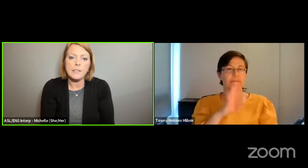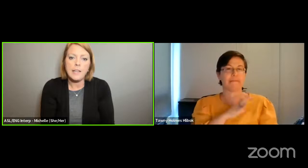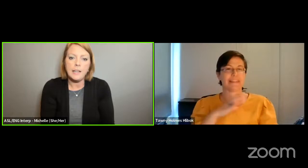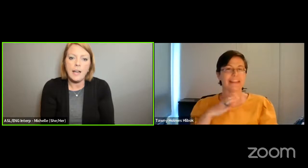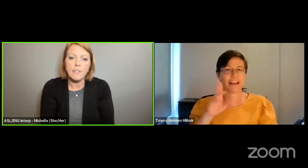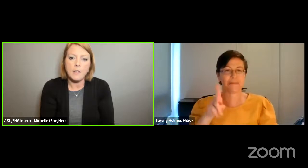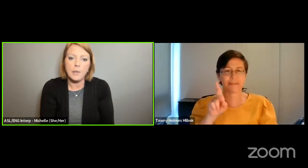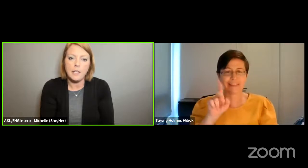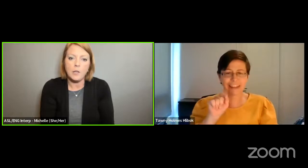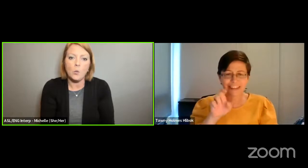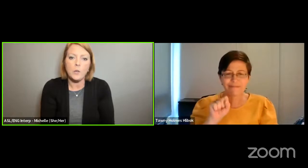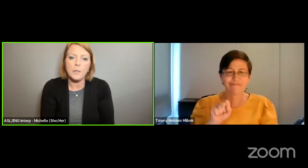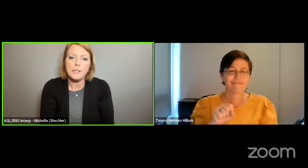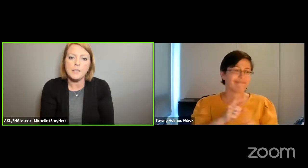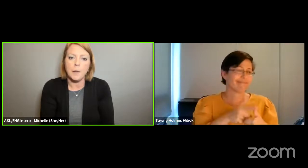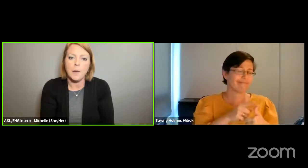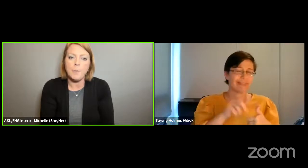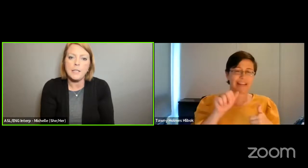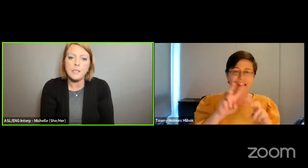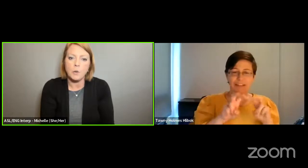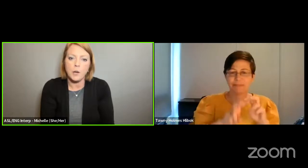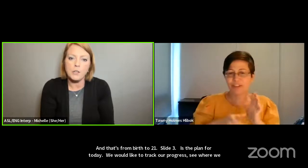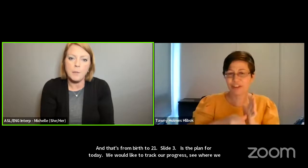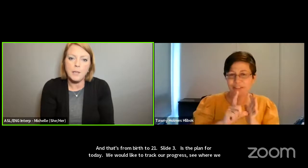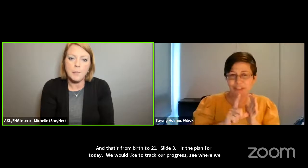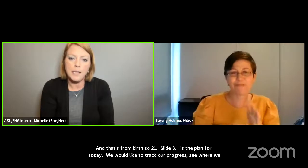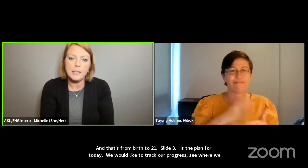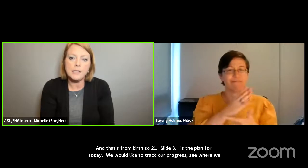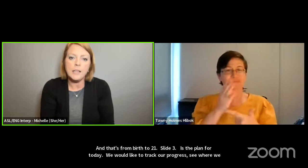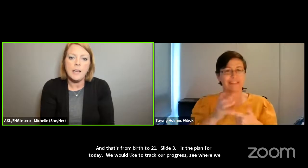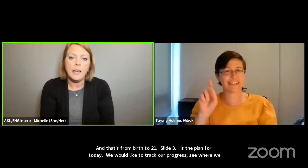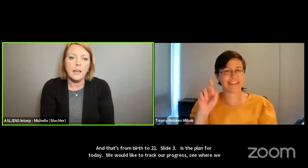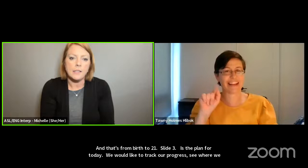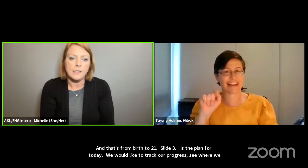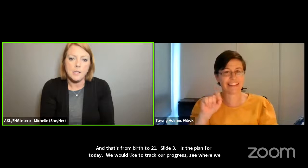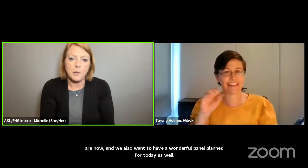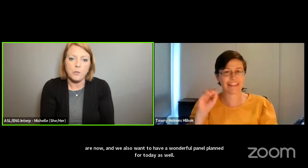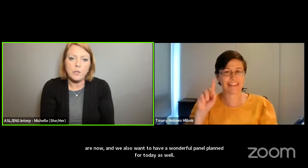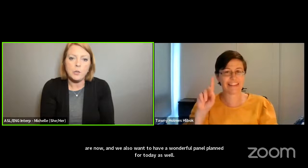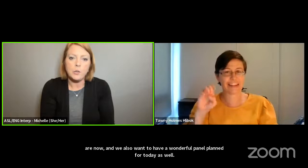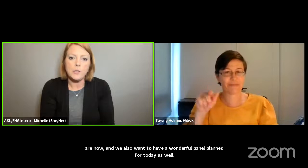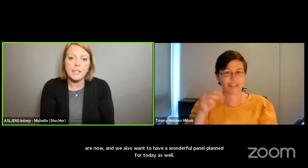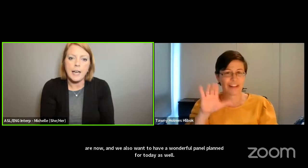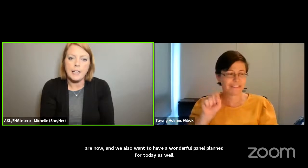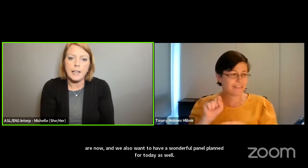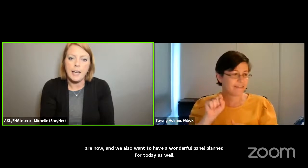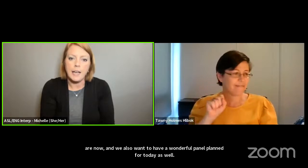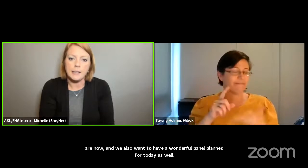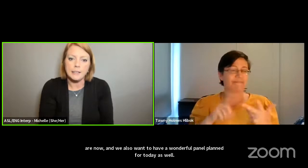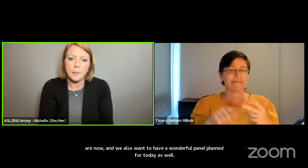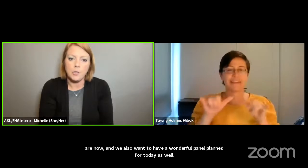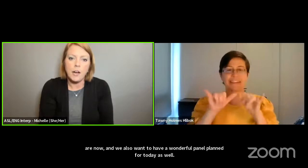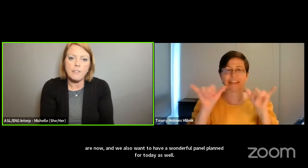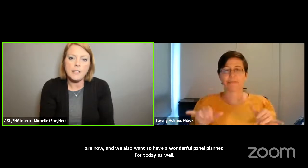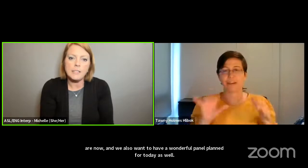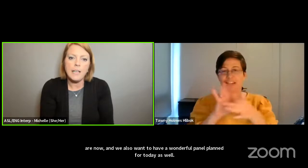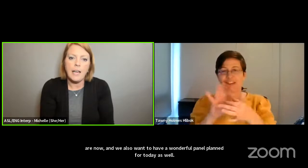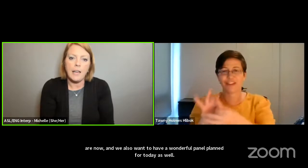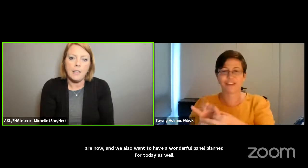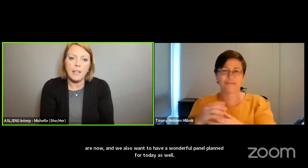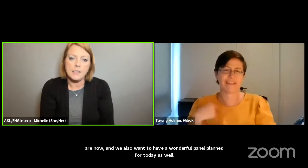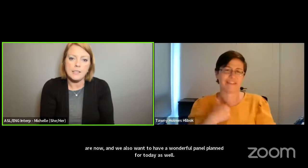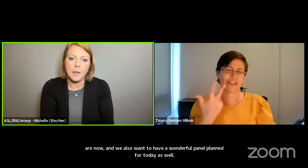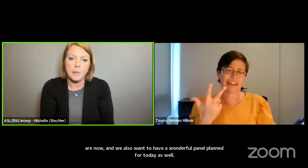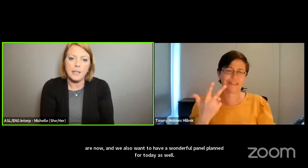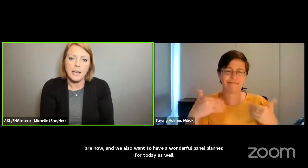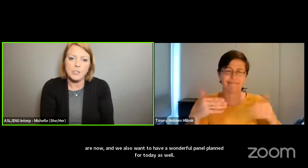And then the second half of the meeting will be some updates from our subcommittees, assessment review, data and demographics,